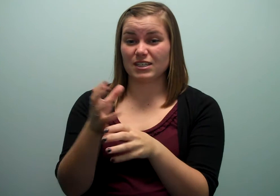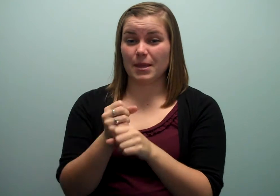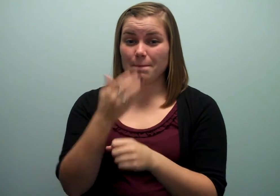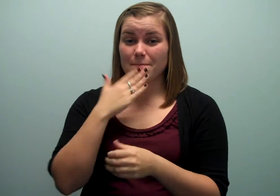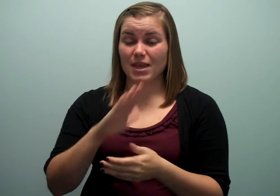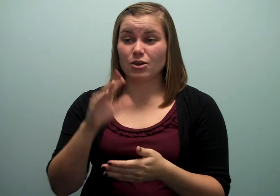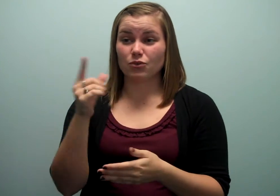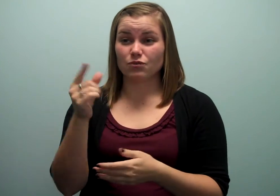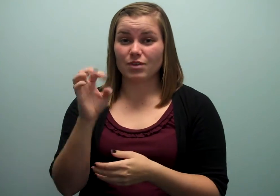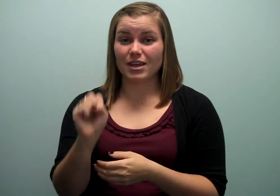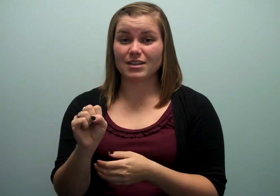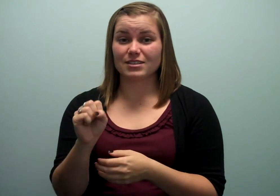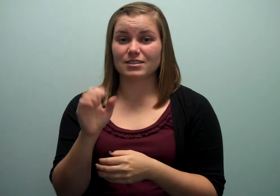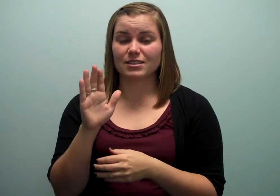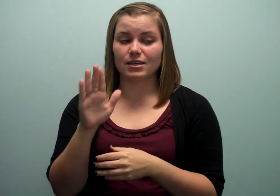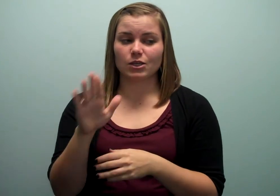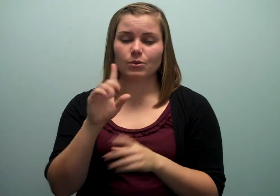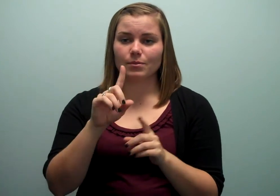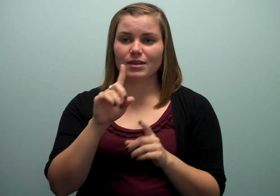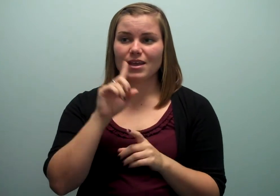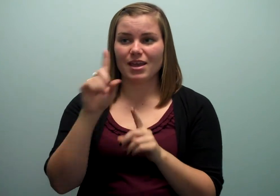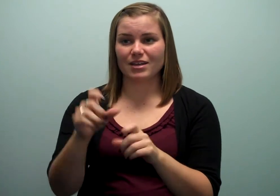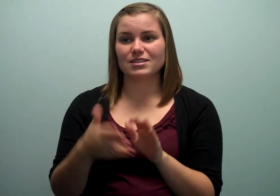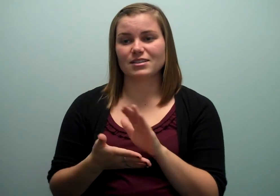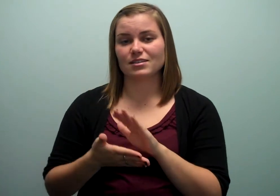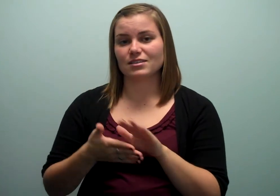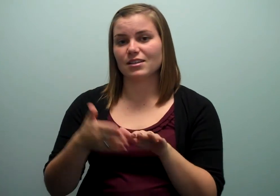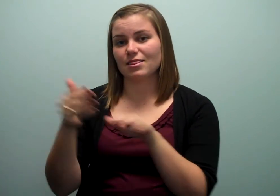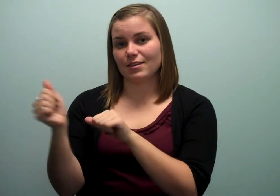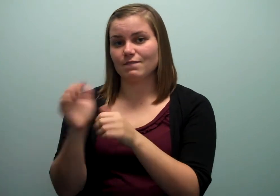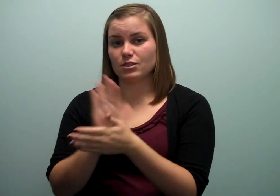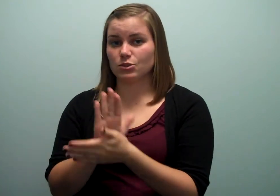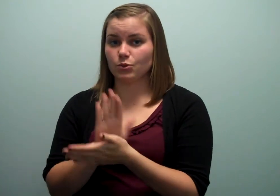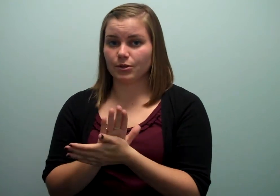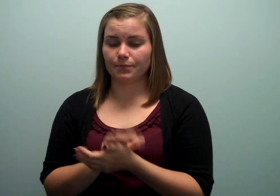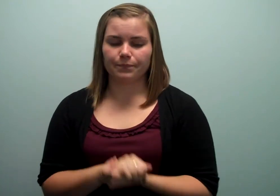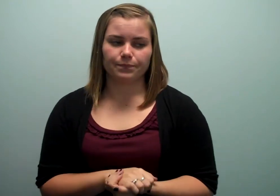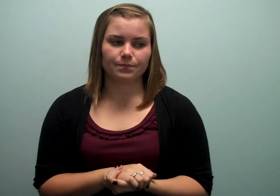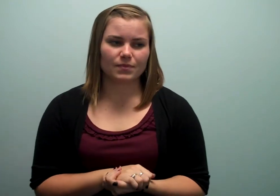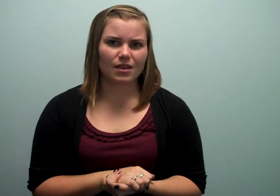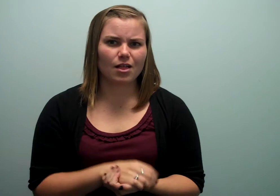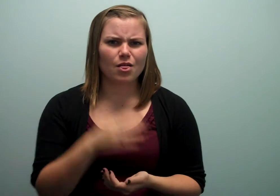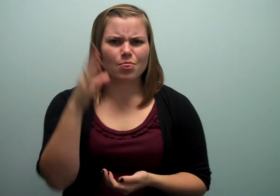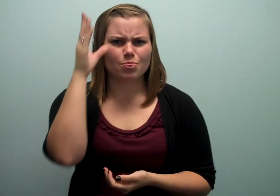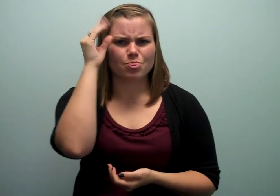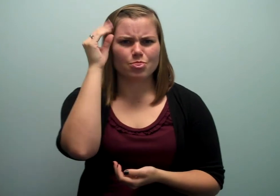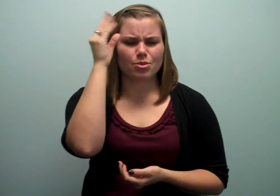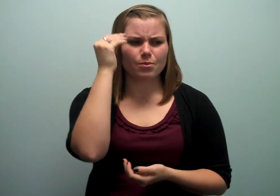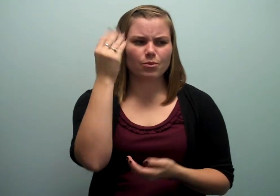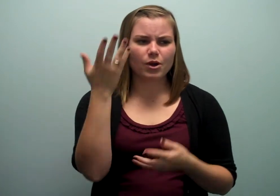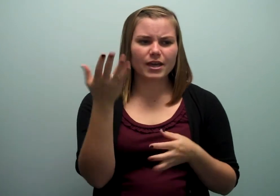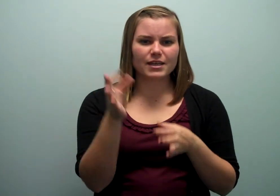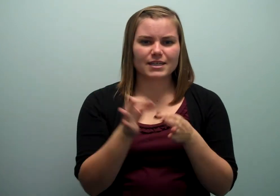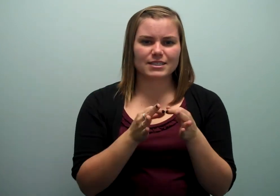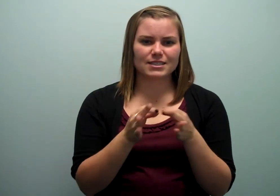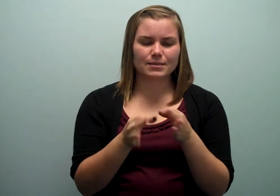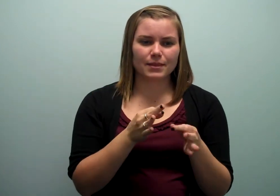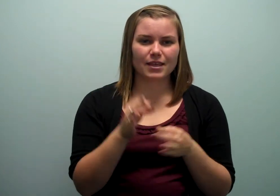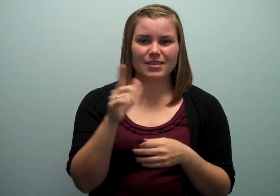level, he would be asked to leave the school. "Well, what do you expect?" replied the young man. "I only have an